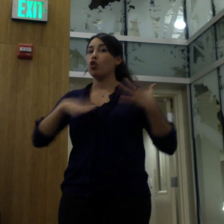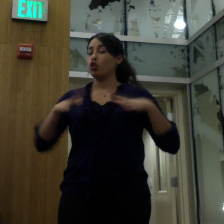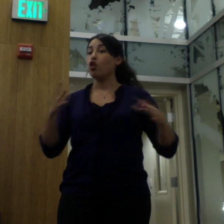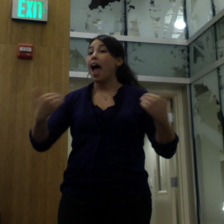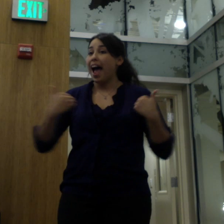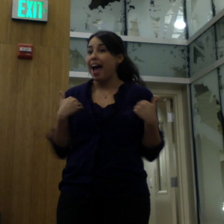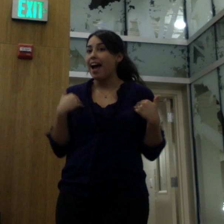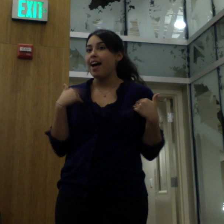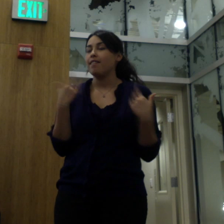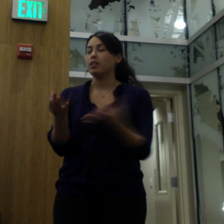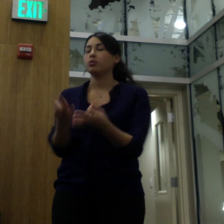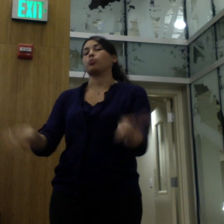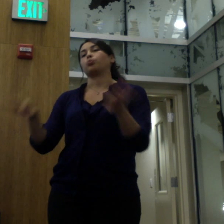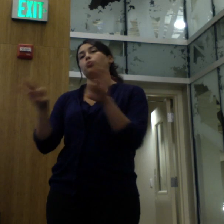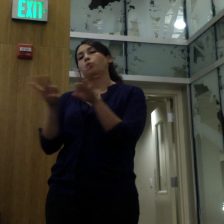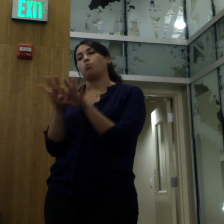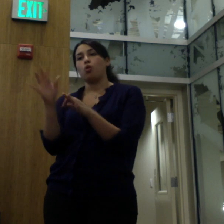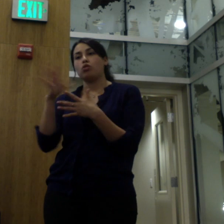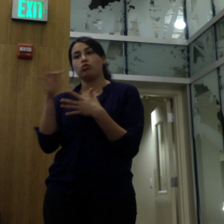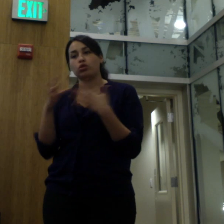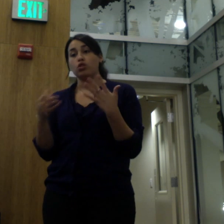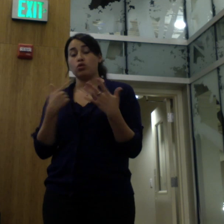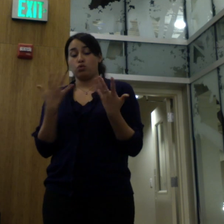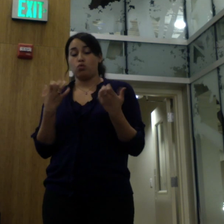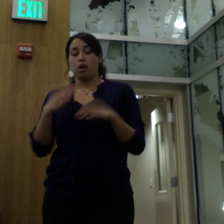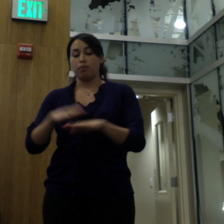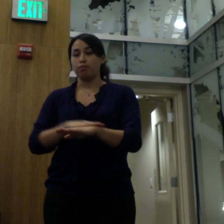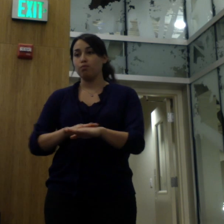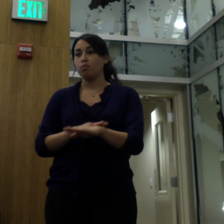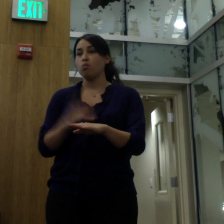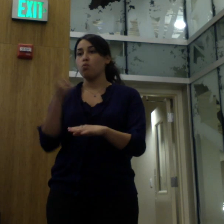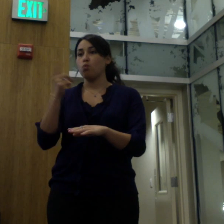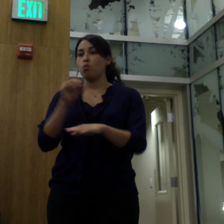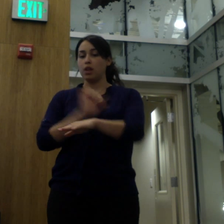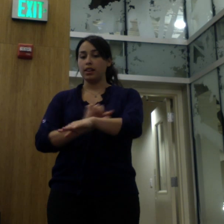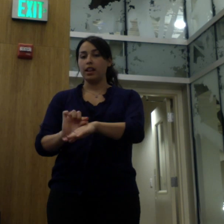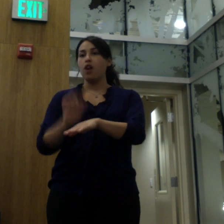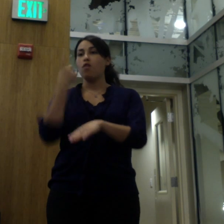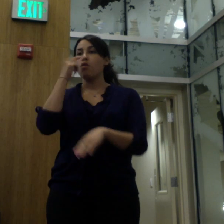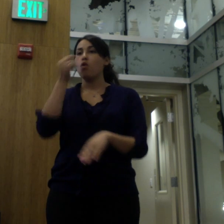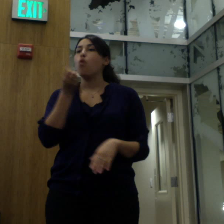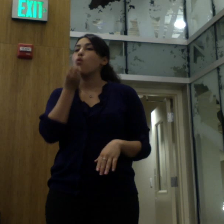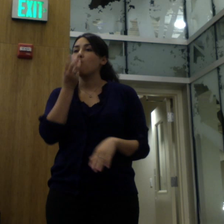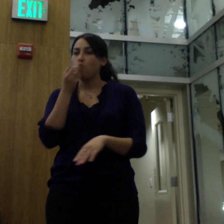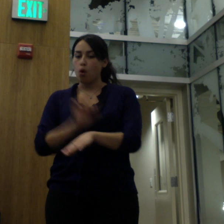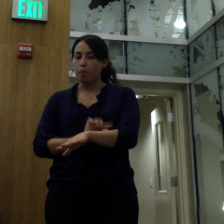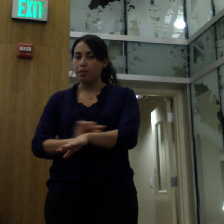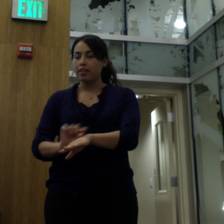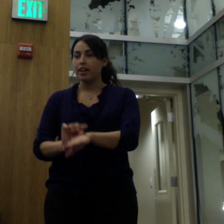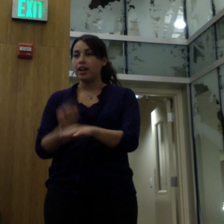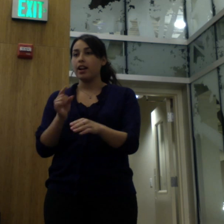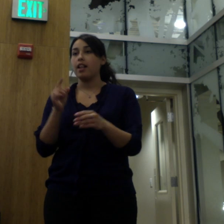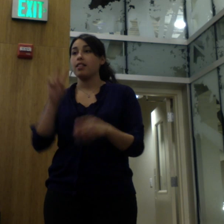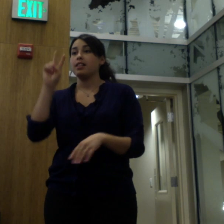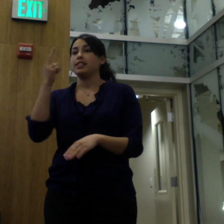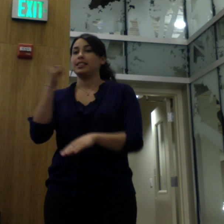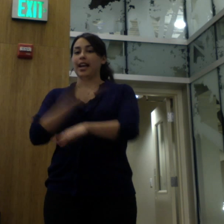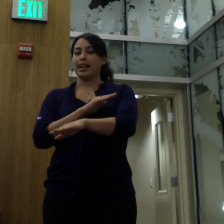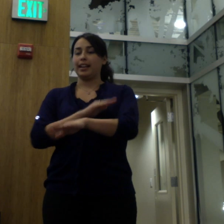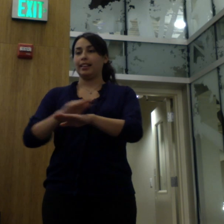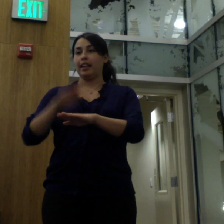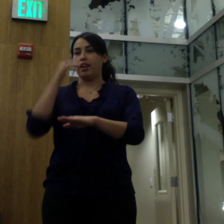in your choices. You want to have a base layer to keep yourself warm. You want to have an insulating layer to